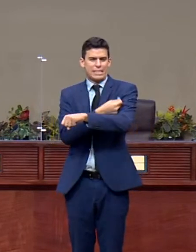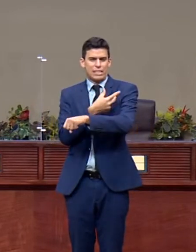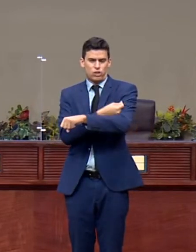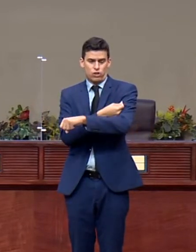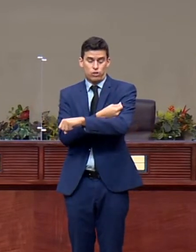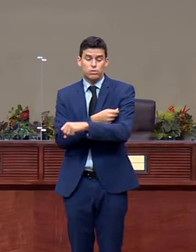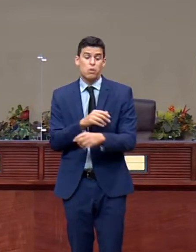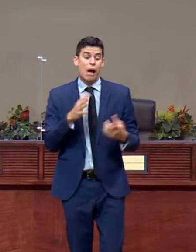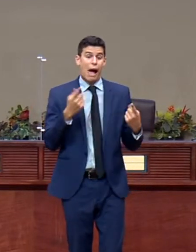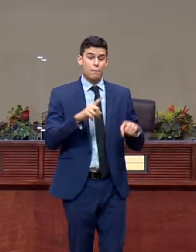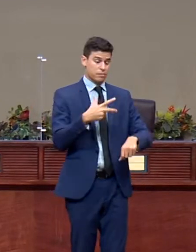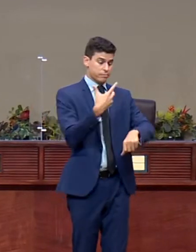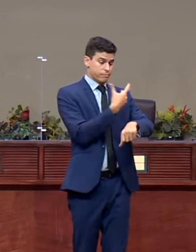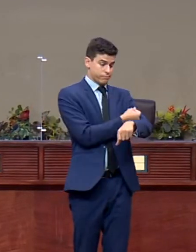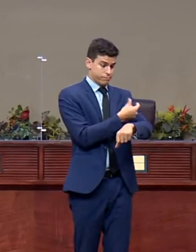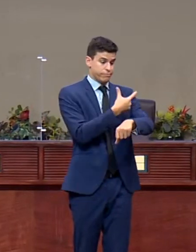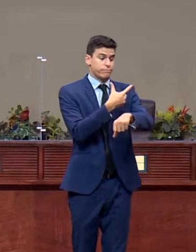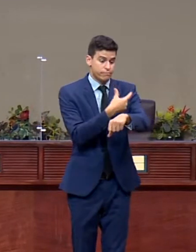full vaccination and